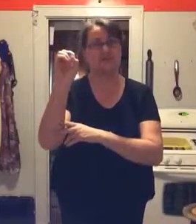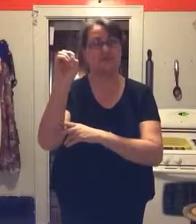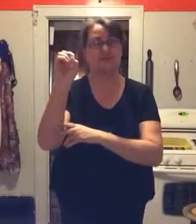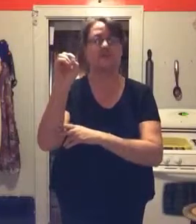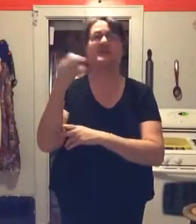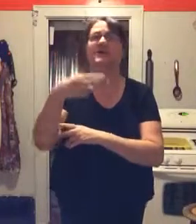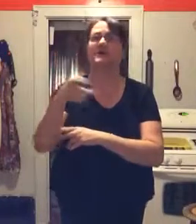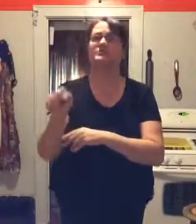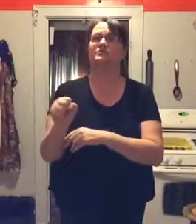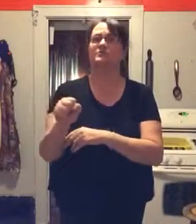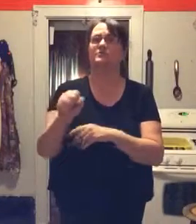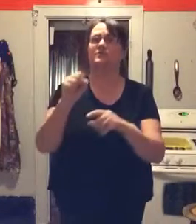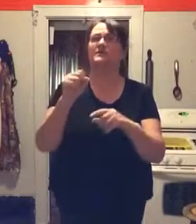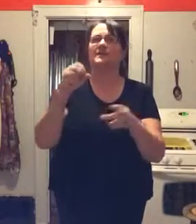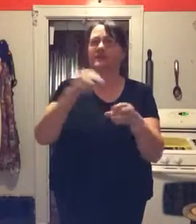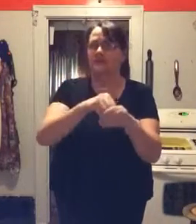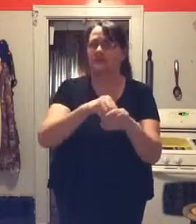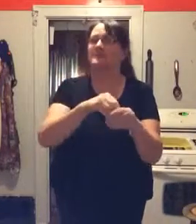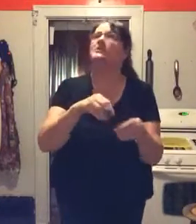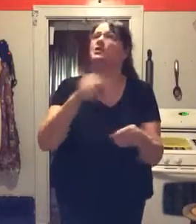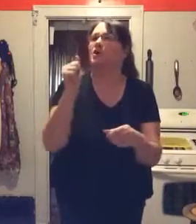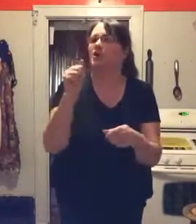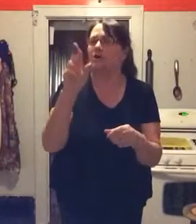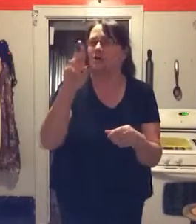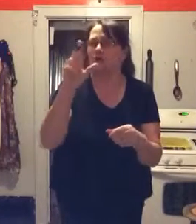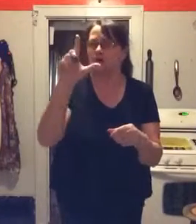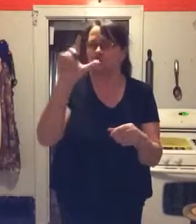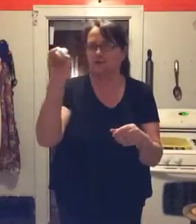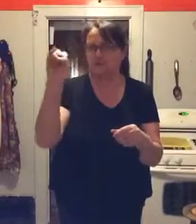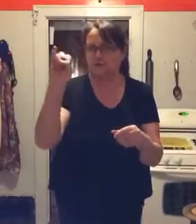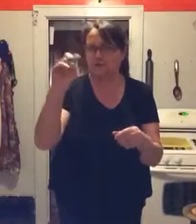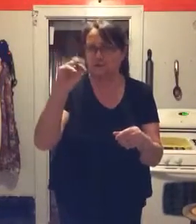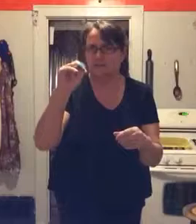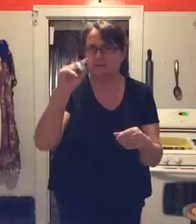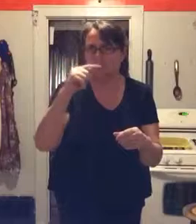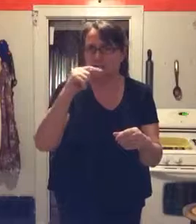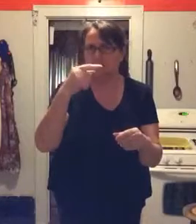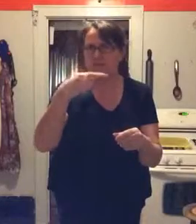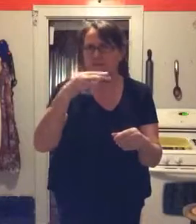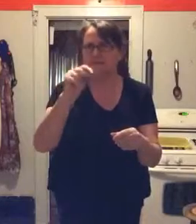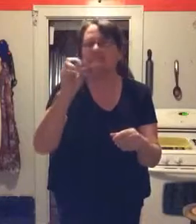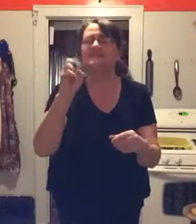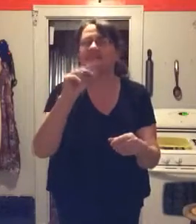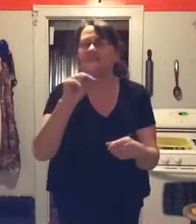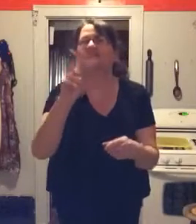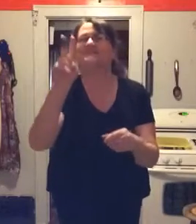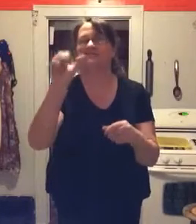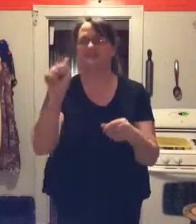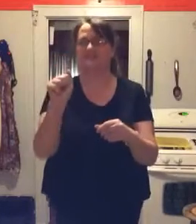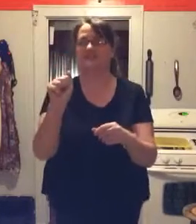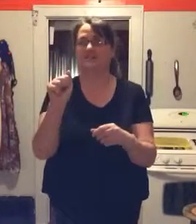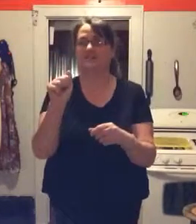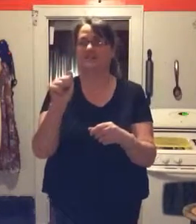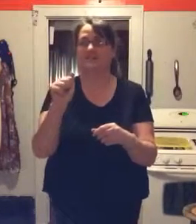tuning in from across America, kindergarten through 12th grade. I'm glad you